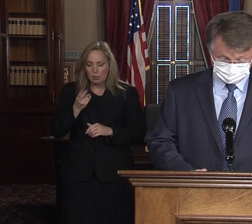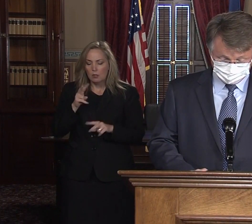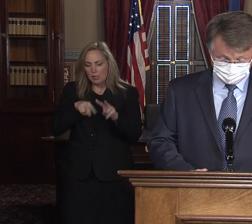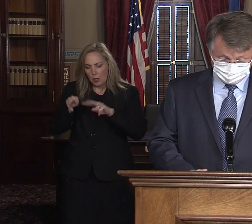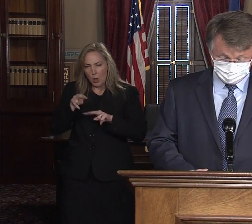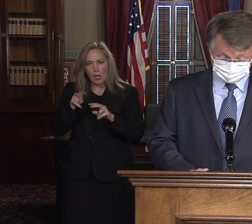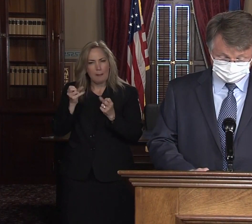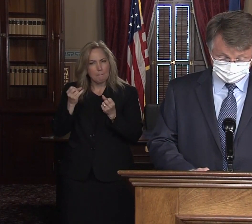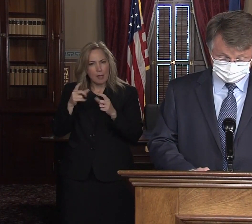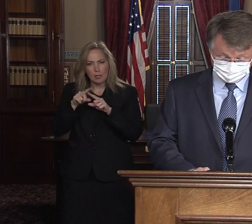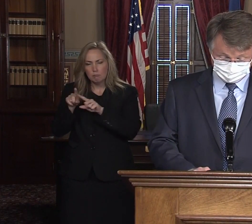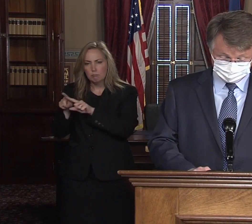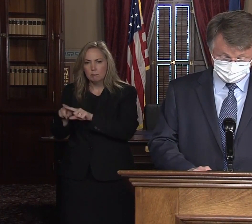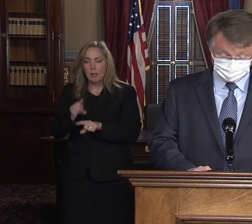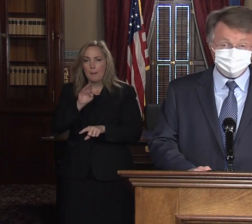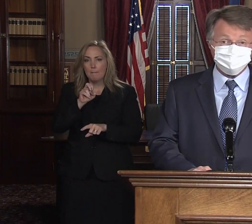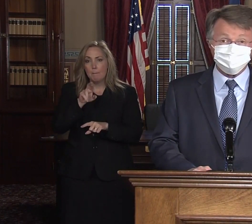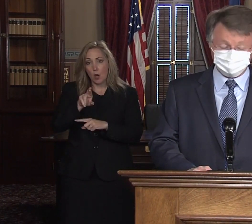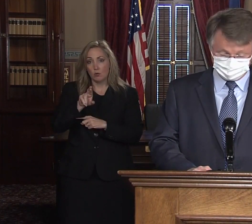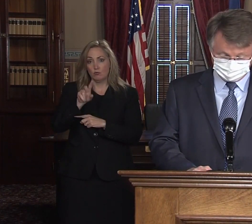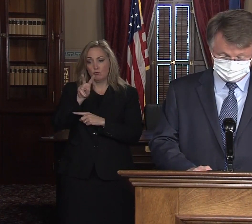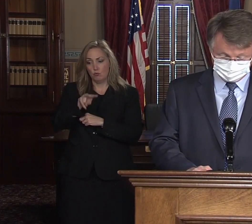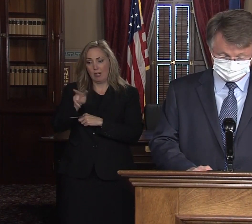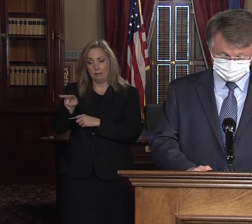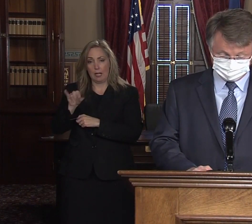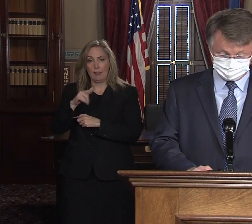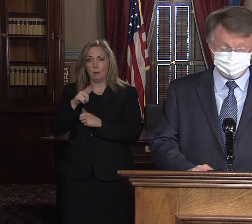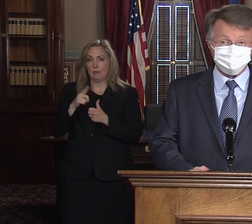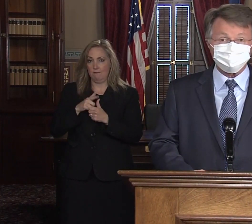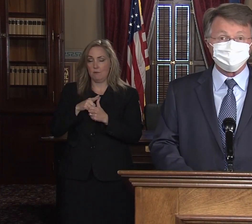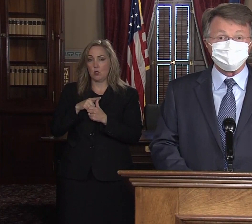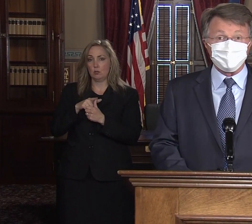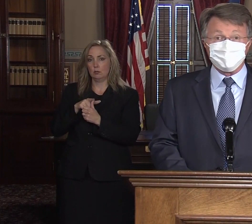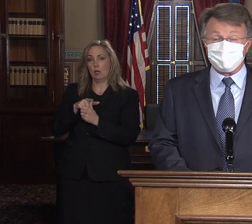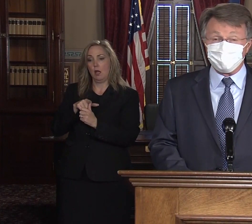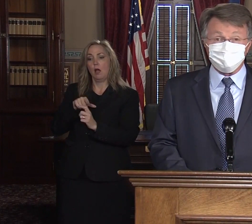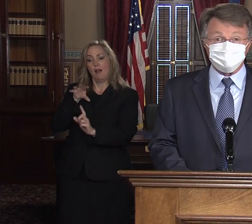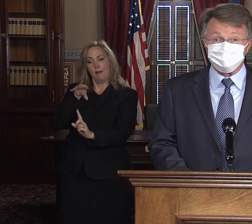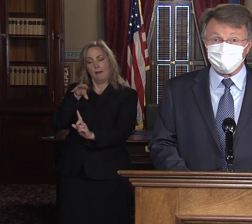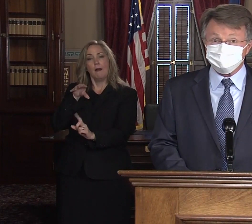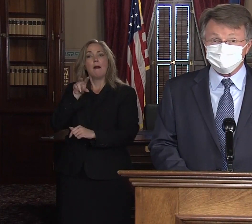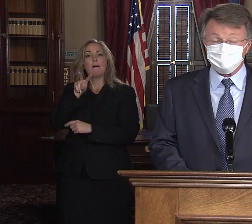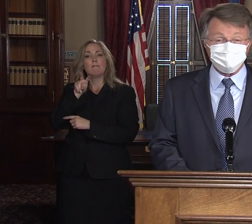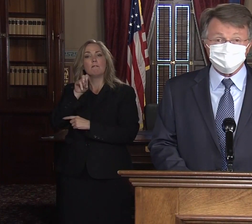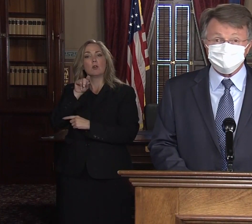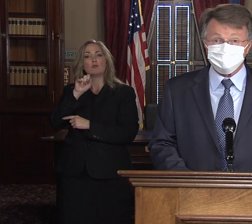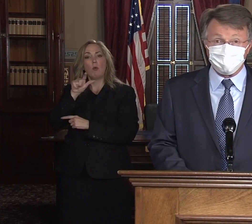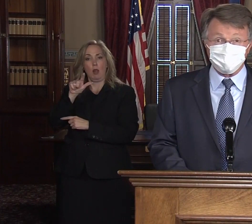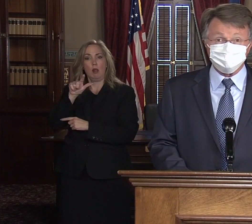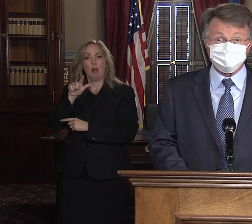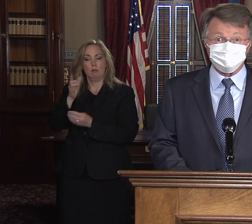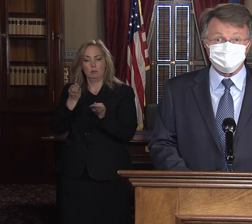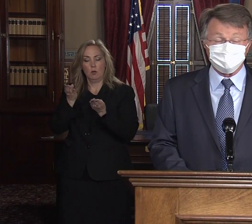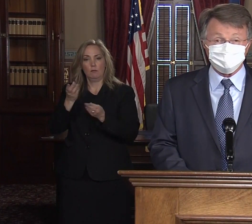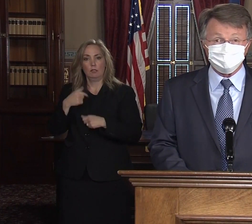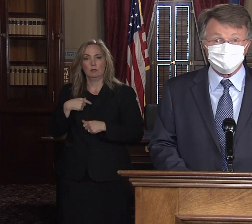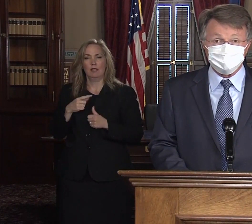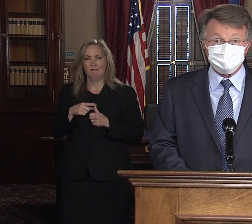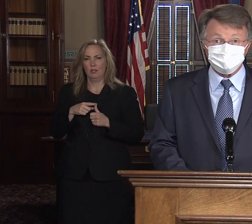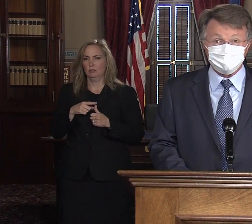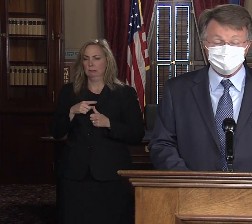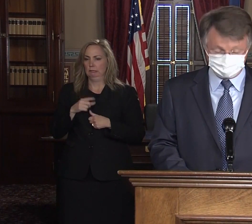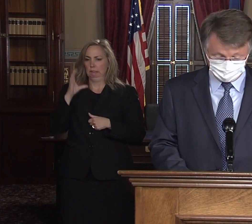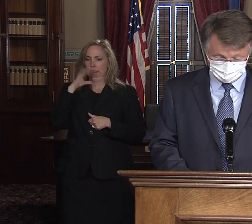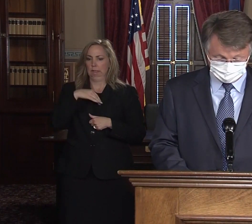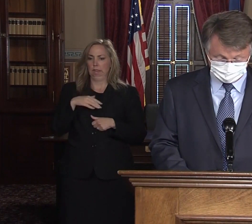ethically. March 22nd was our first completely virtual service, and I will confess to you it was strange to preach to an